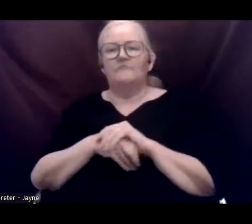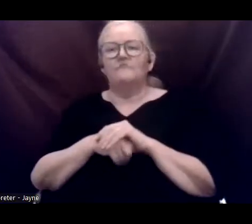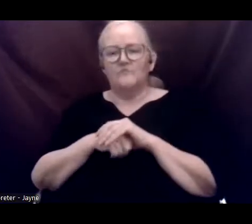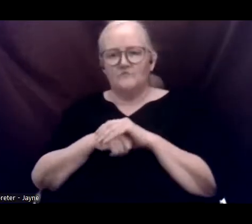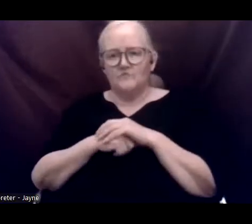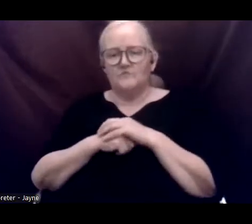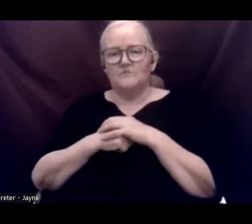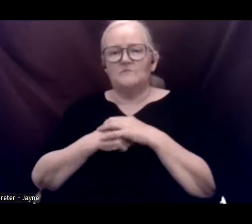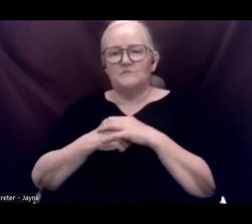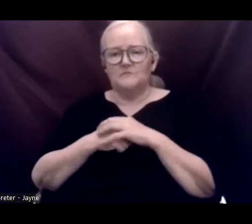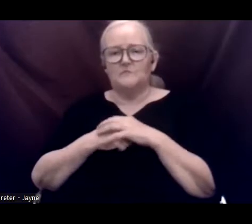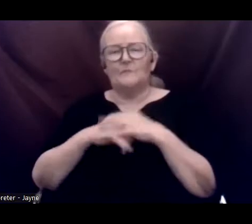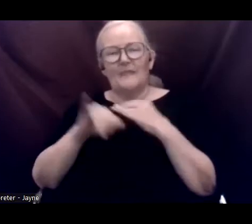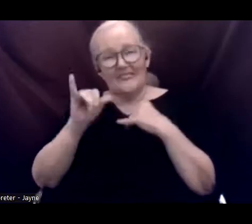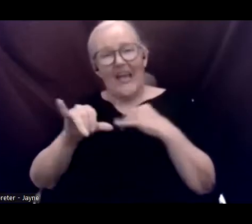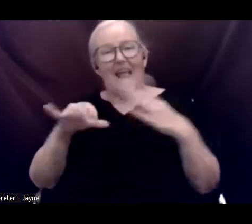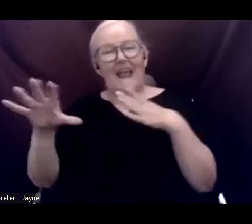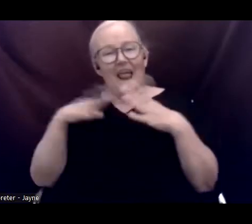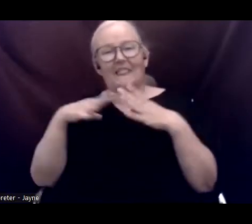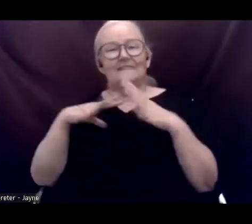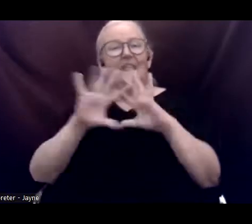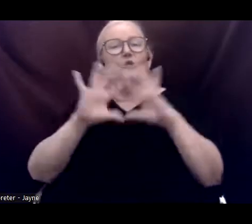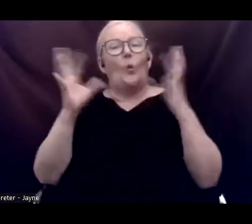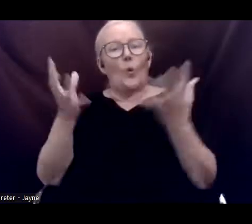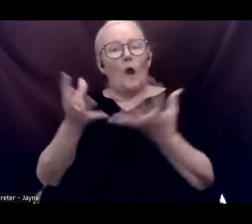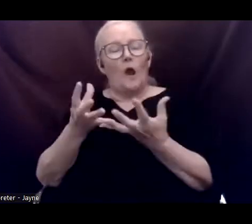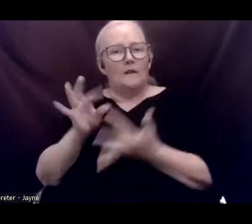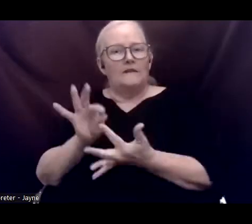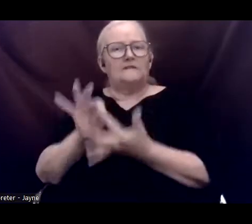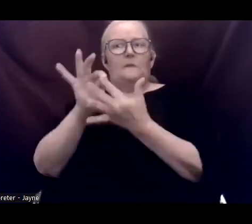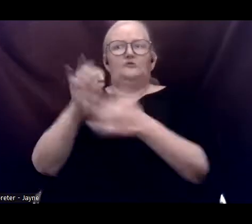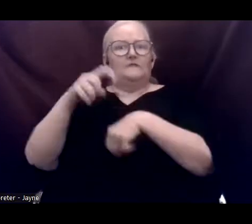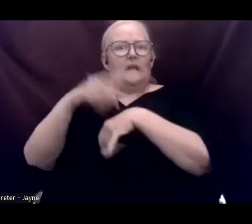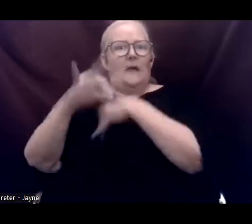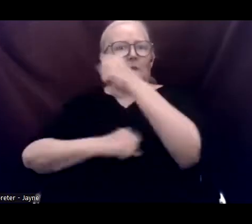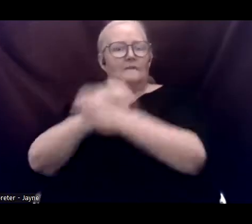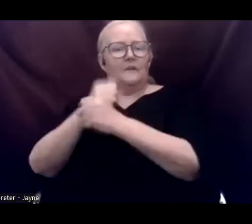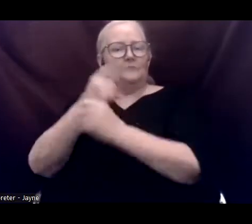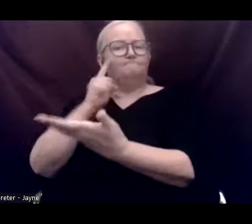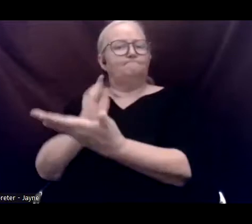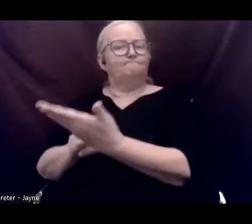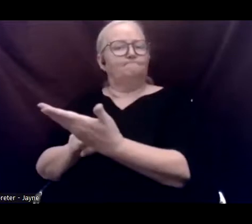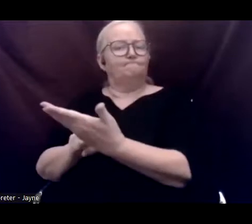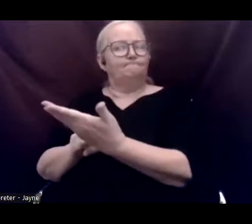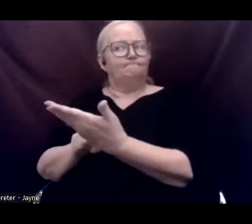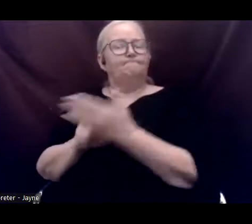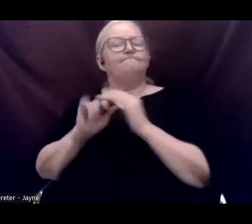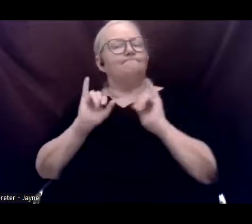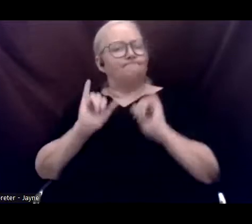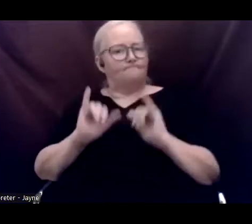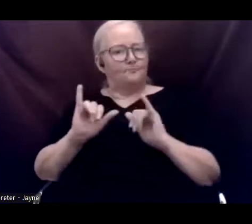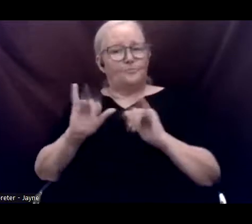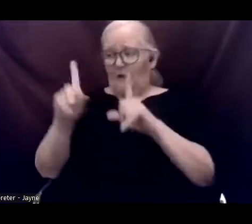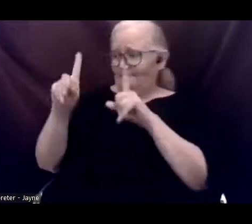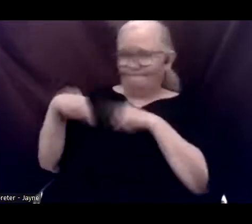This holiday all around the world marks a special time of year when people all over the world, all throughout history,